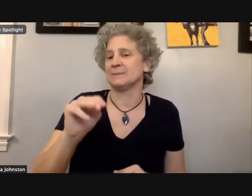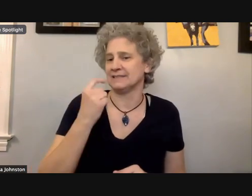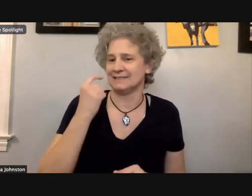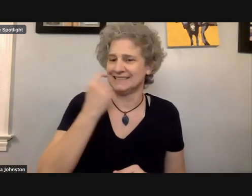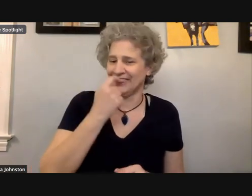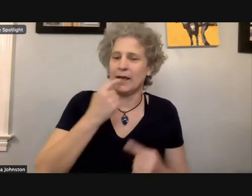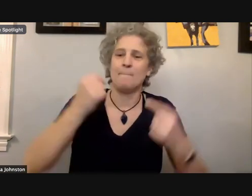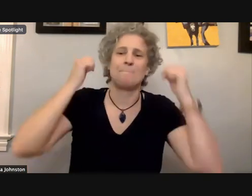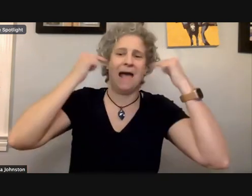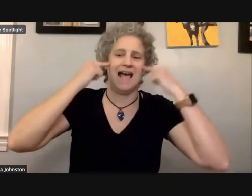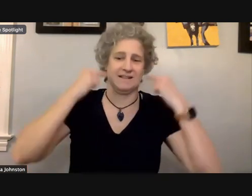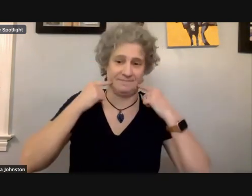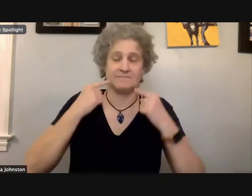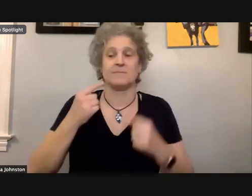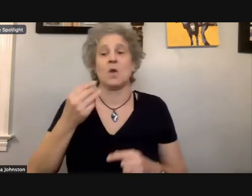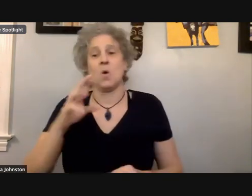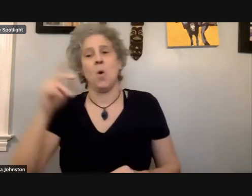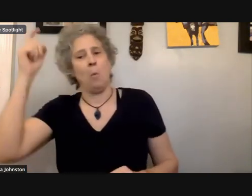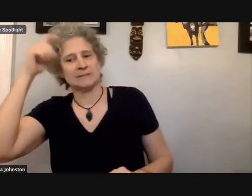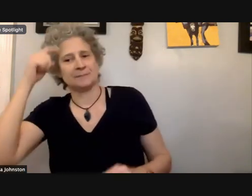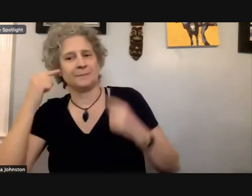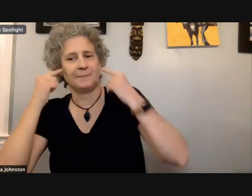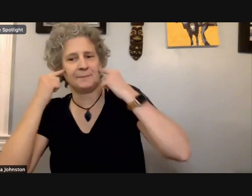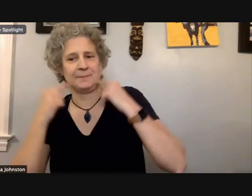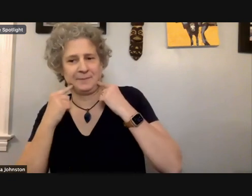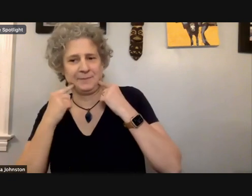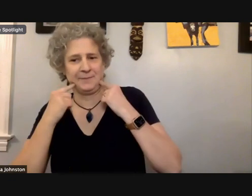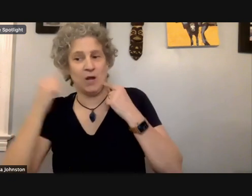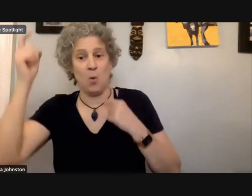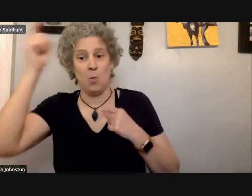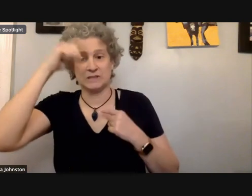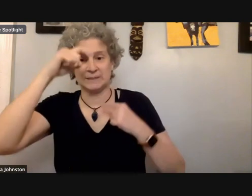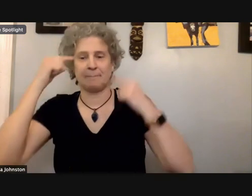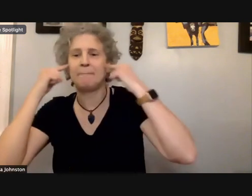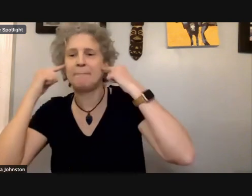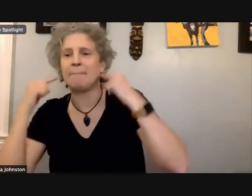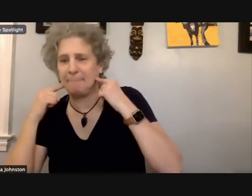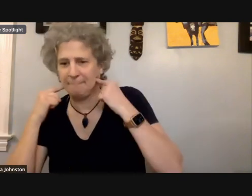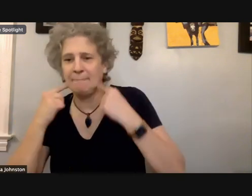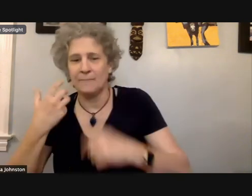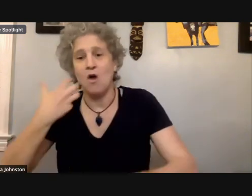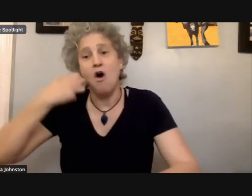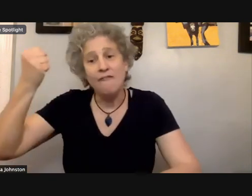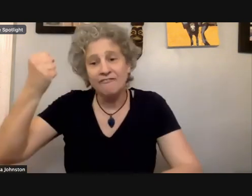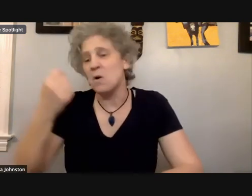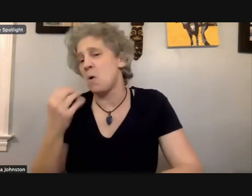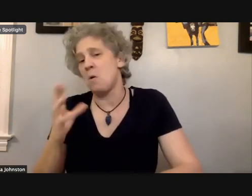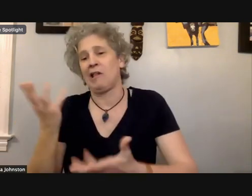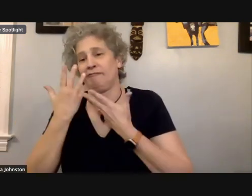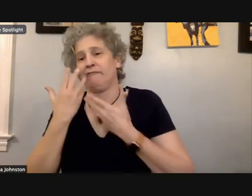spell wisdom and then talk about wisdom teeth in the back, or you can do the sign for wisdom.